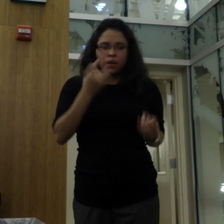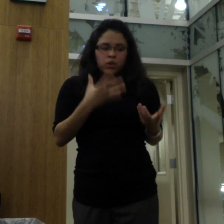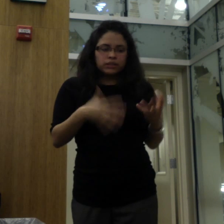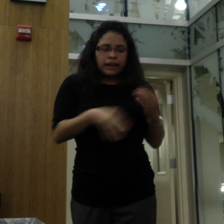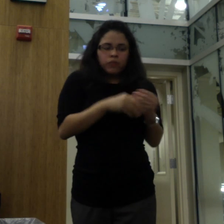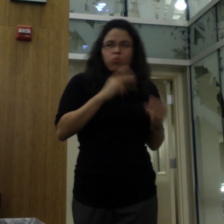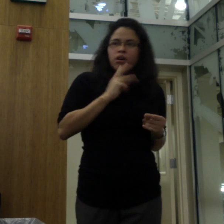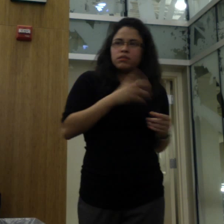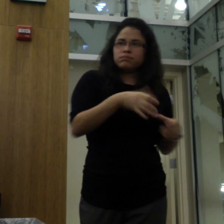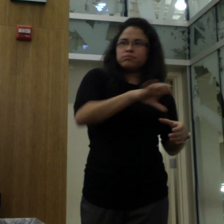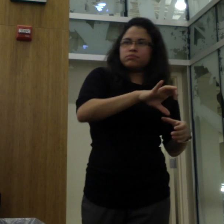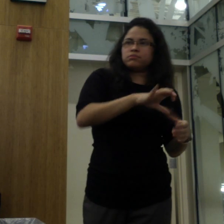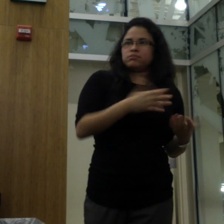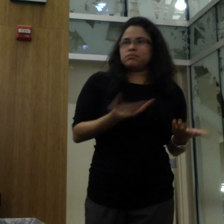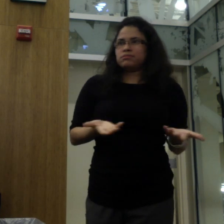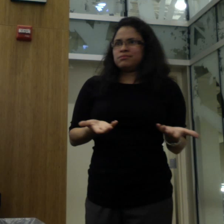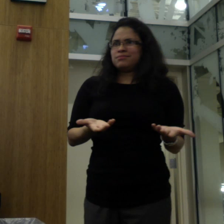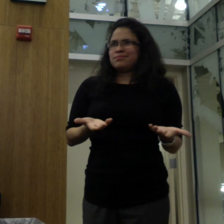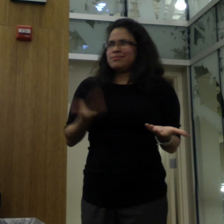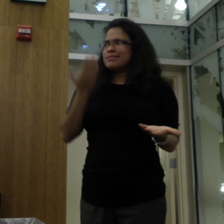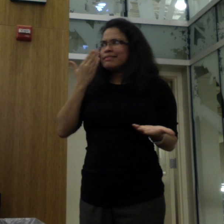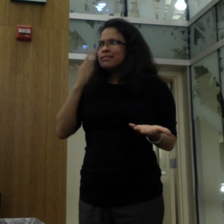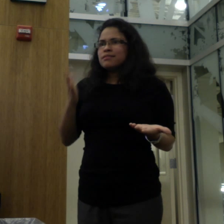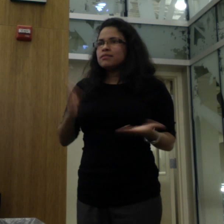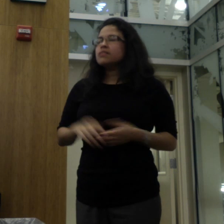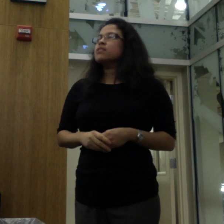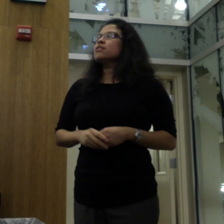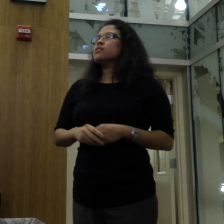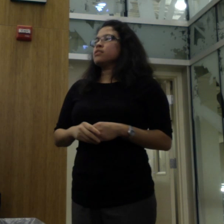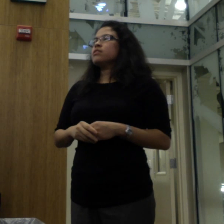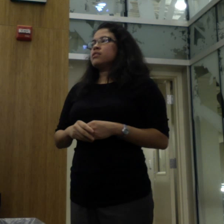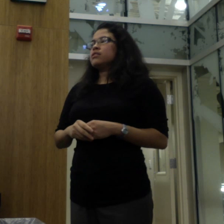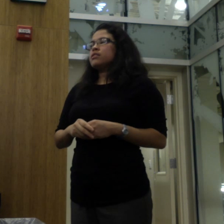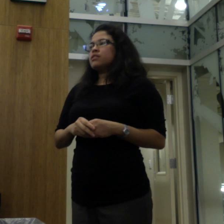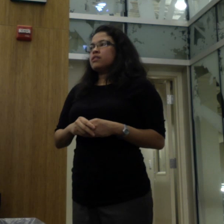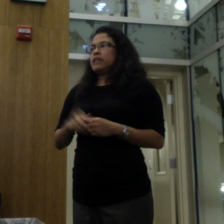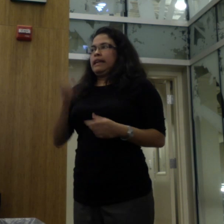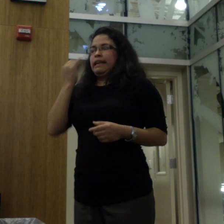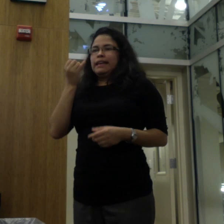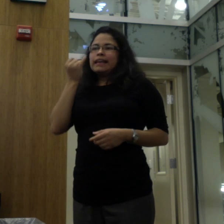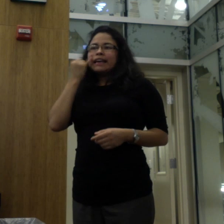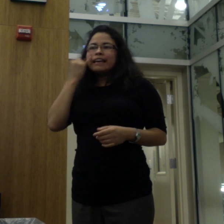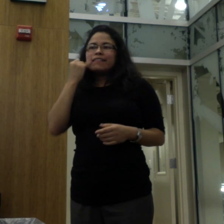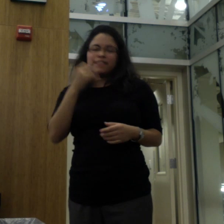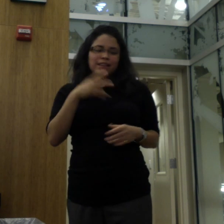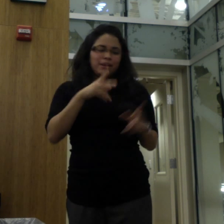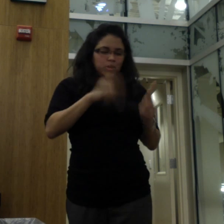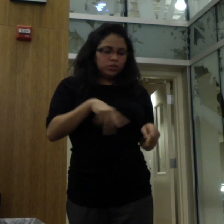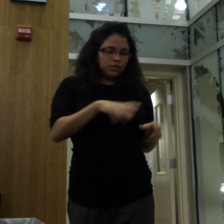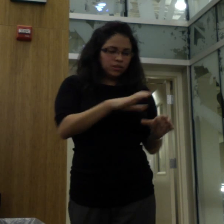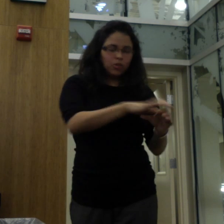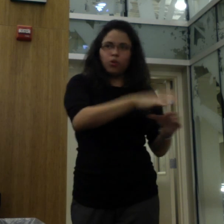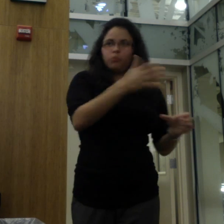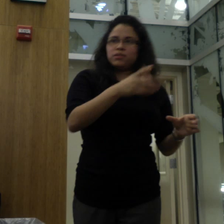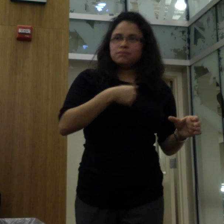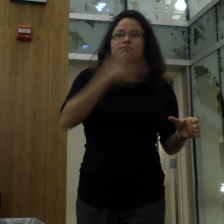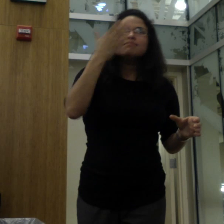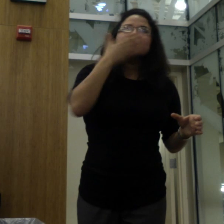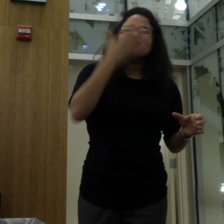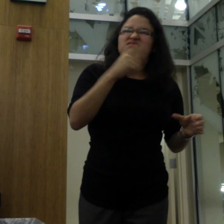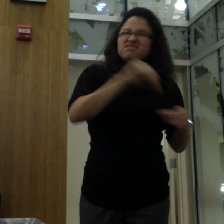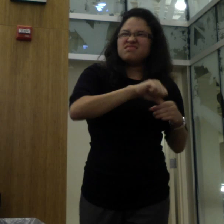this could be a couple months after you've left your car. And so hopefully if they open it up, they'll smell the gasoline, but